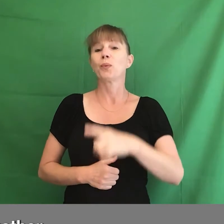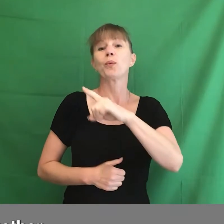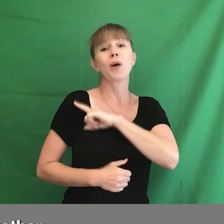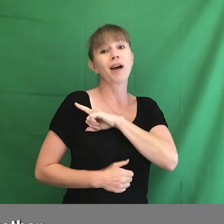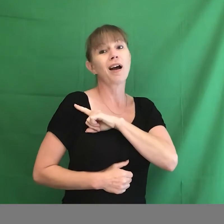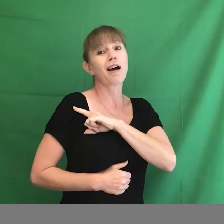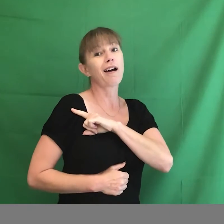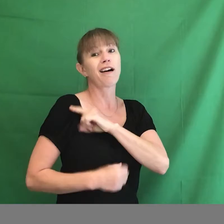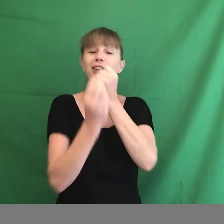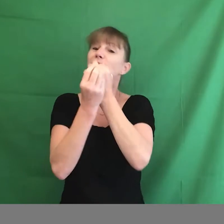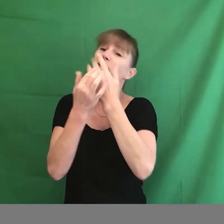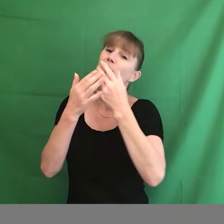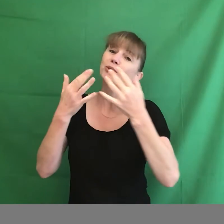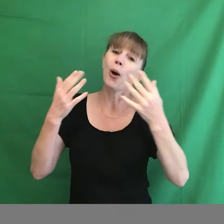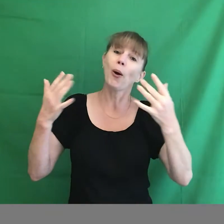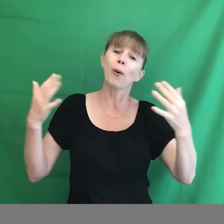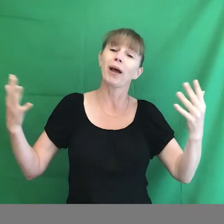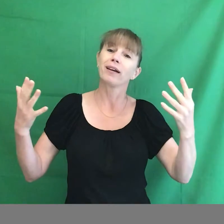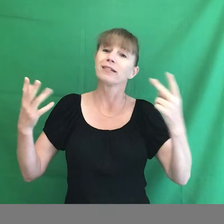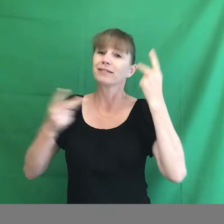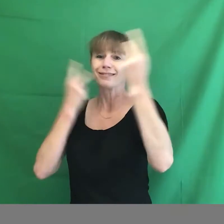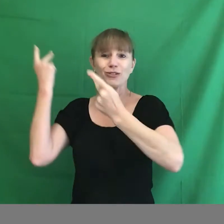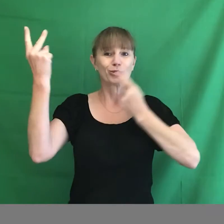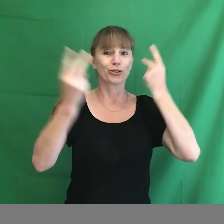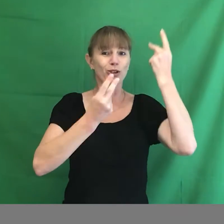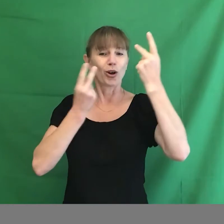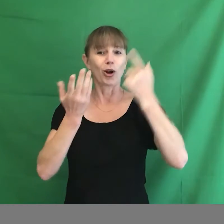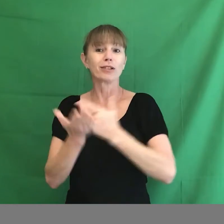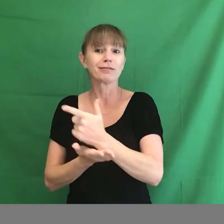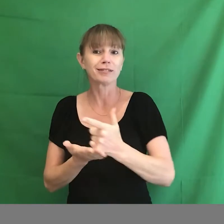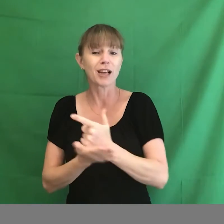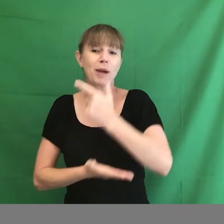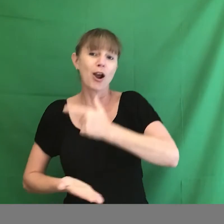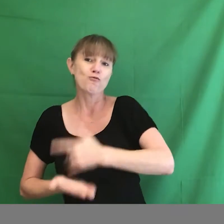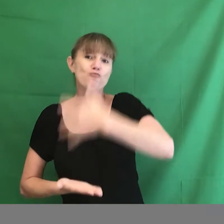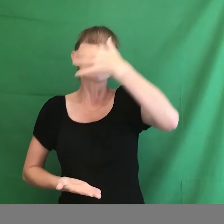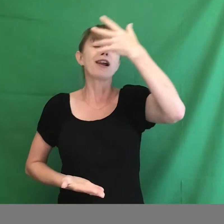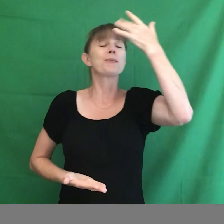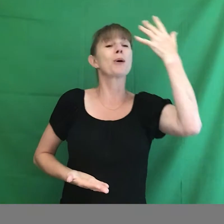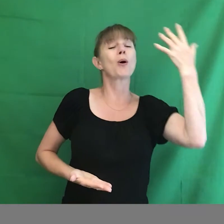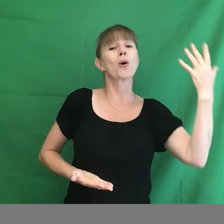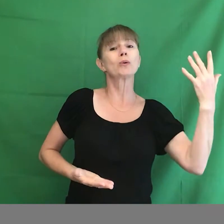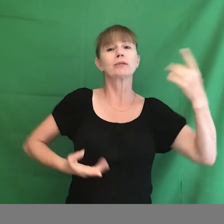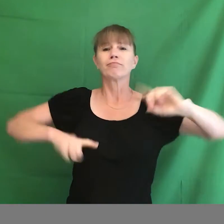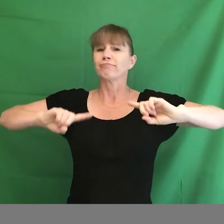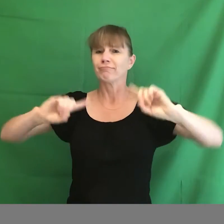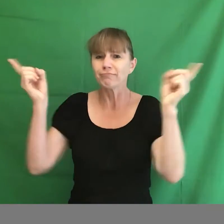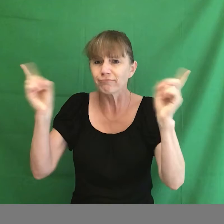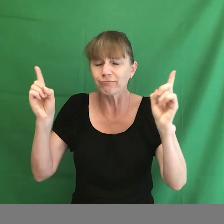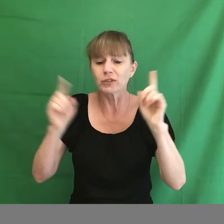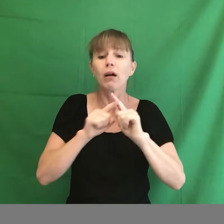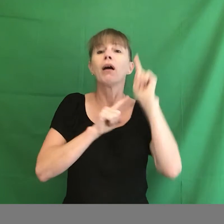go. Why are there so many songs about